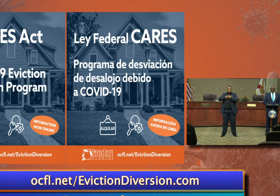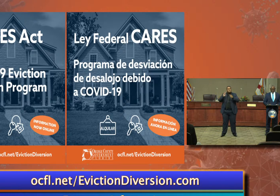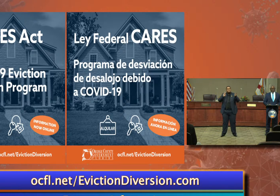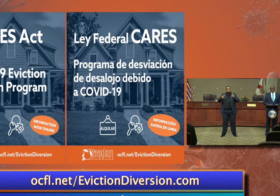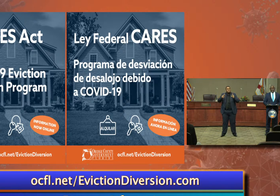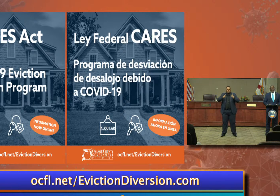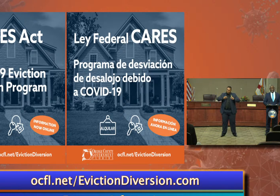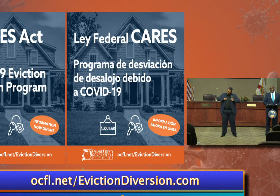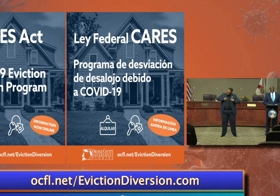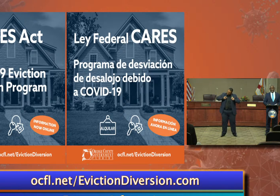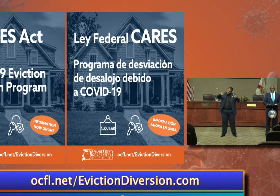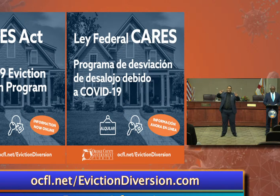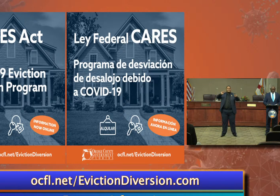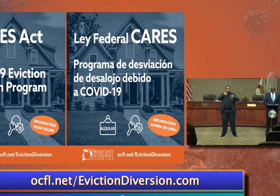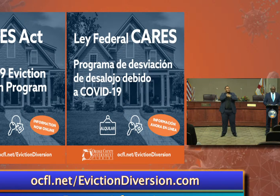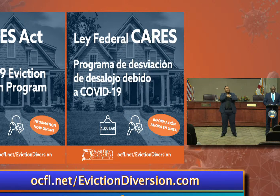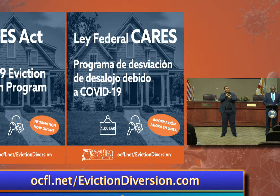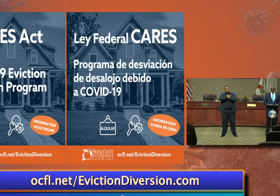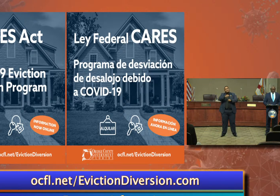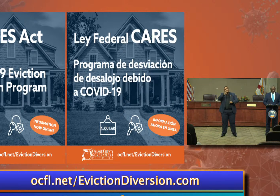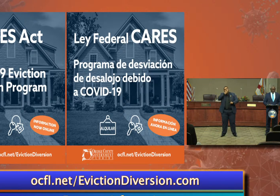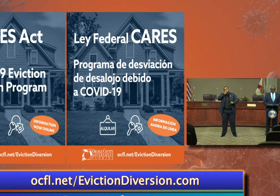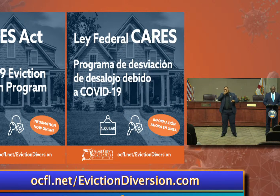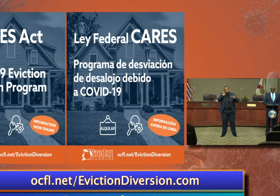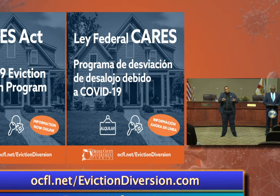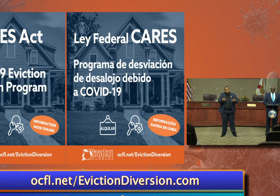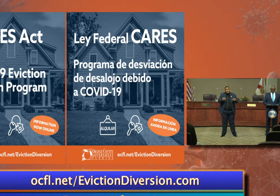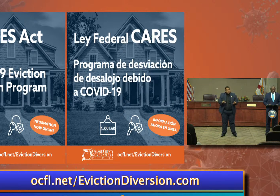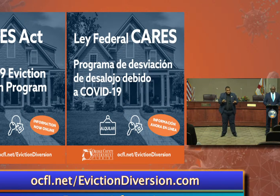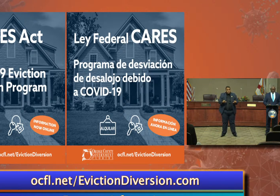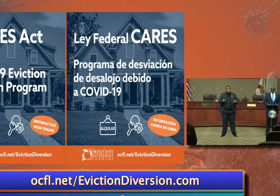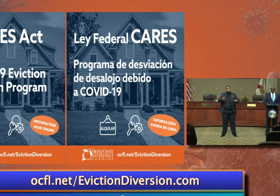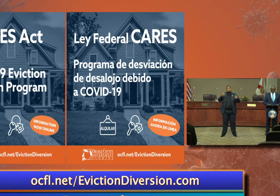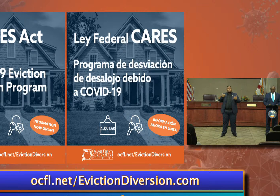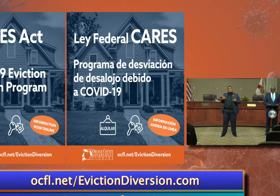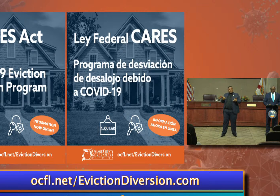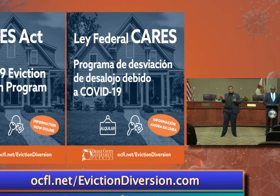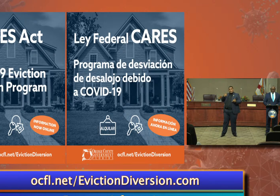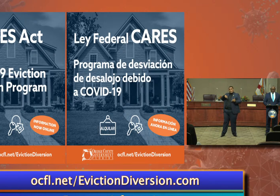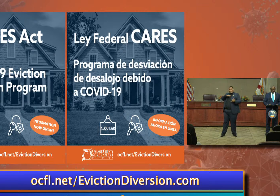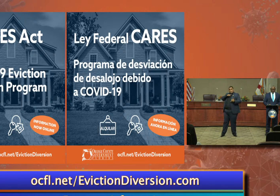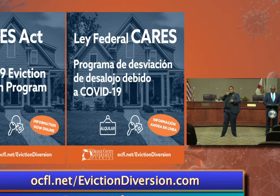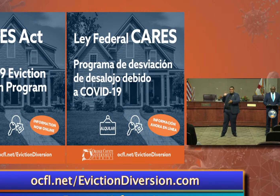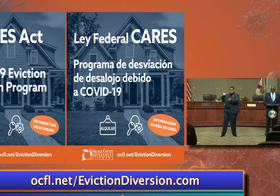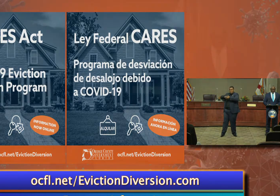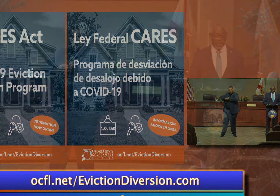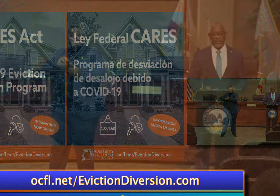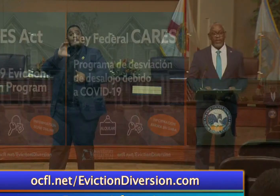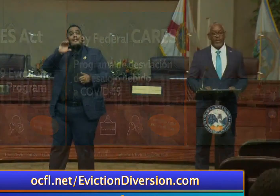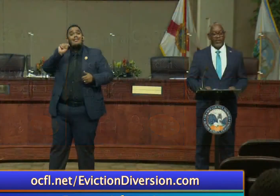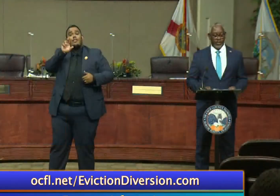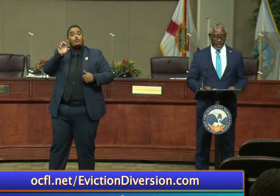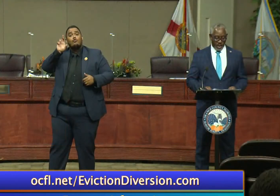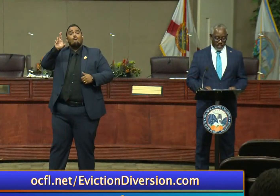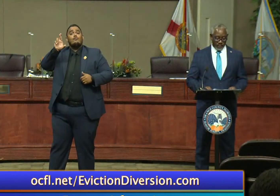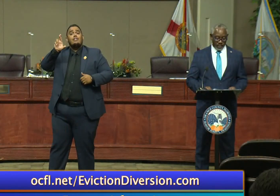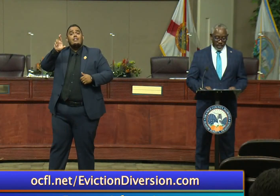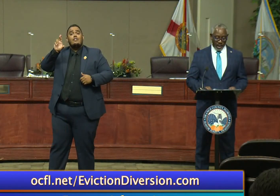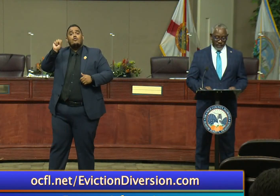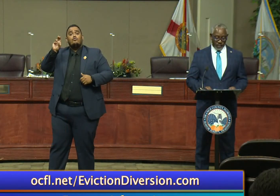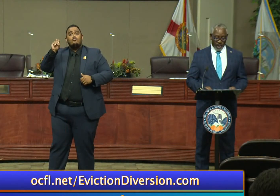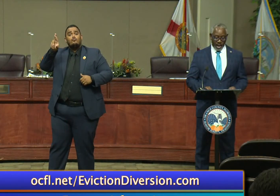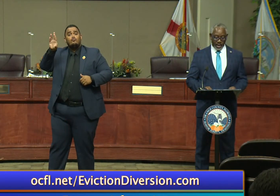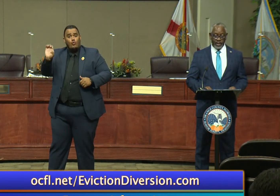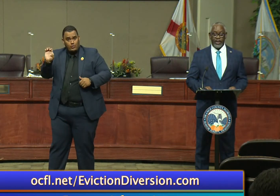the job market as quickly as possible. We are partnering with Career Source of Central Florida and Valencia to offer